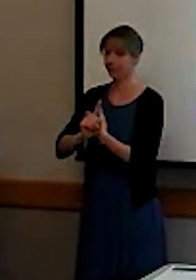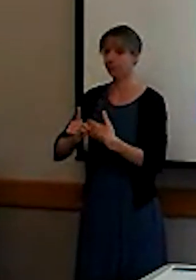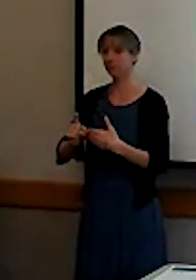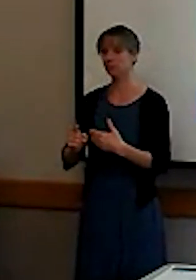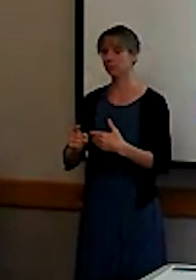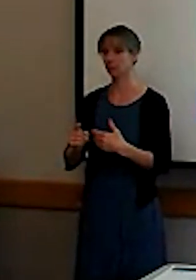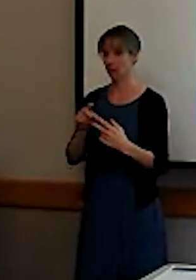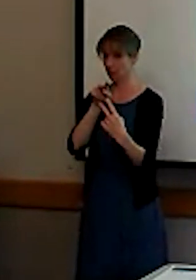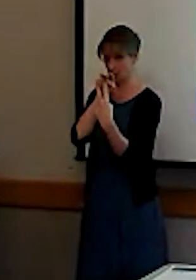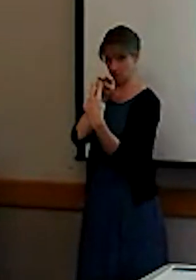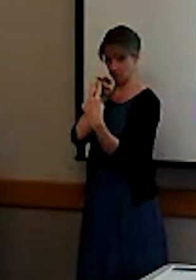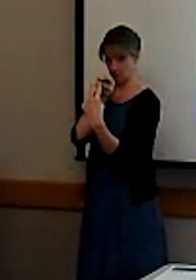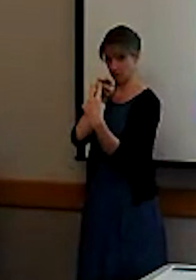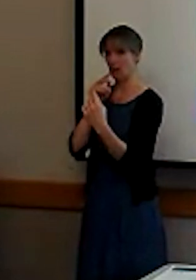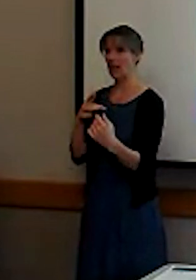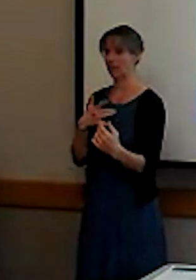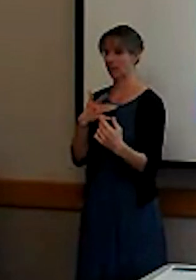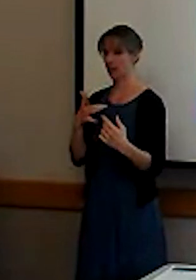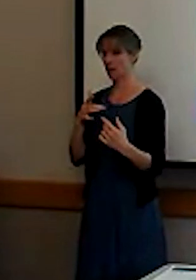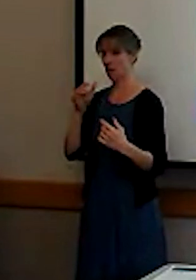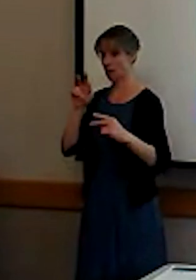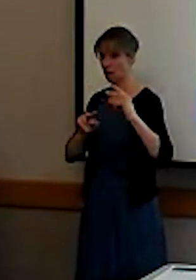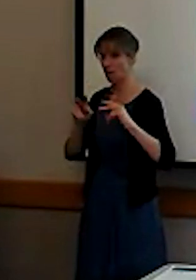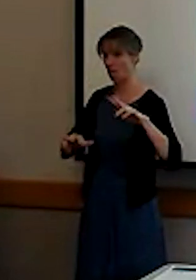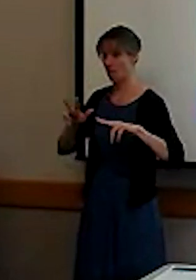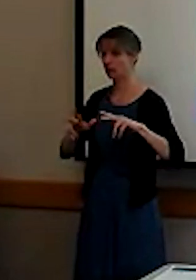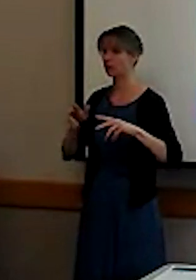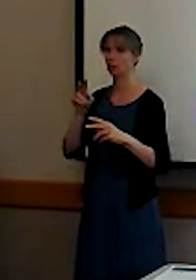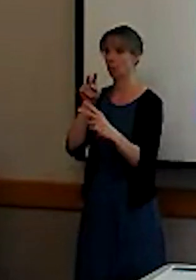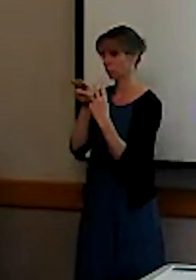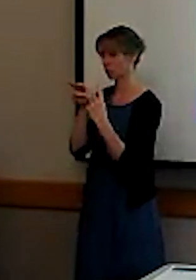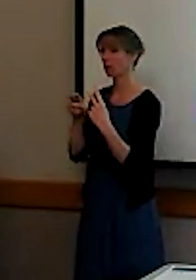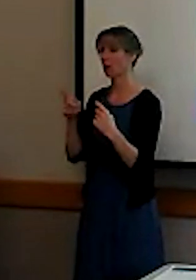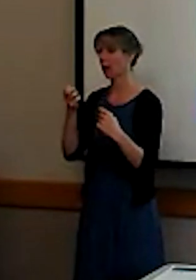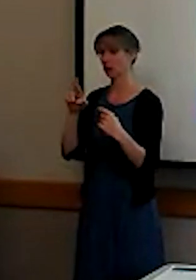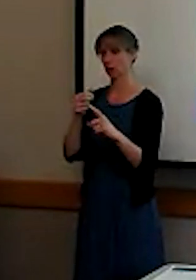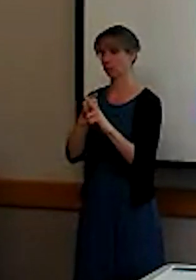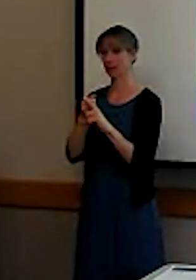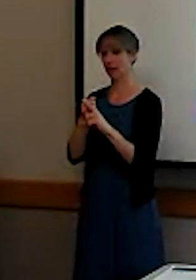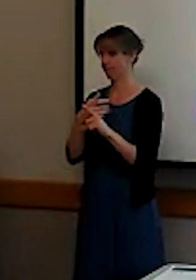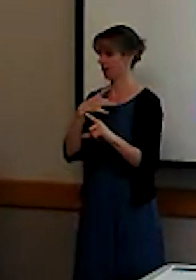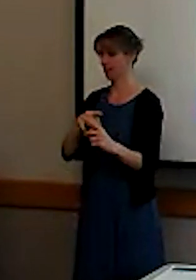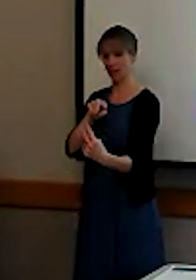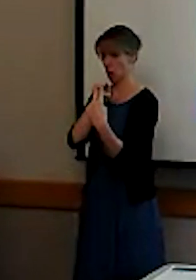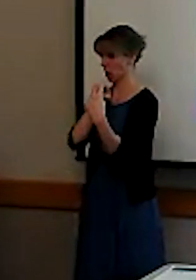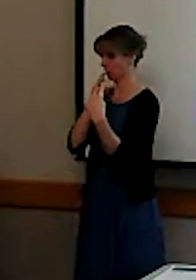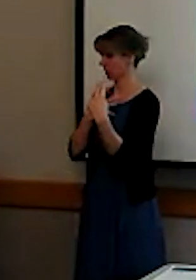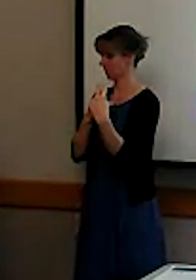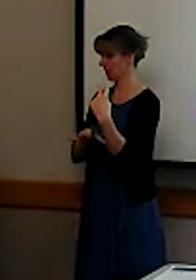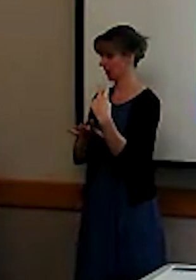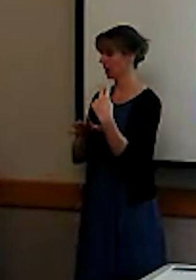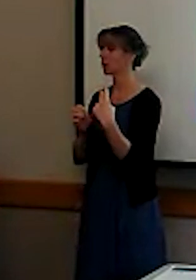Avoid eye contact if it makes the individual uncomfortable. Hunter is one of the ones, he doesn't like eye